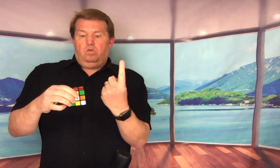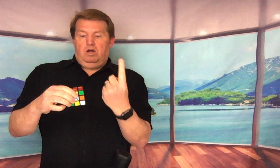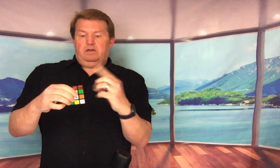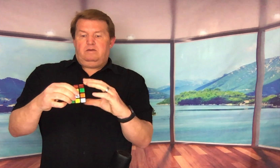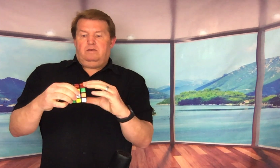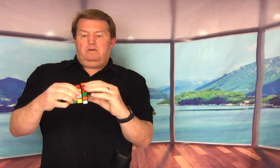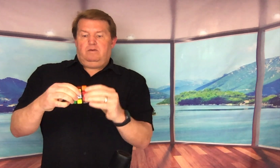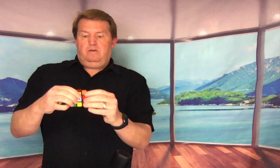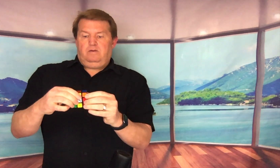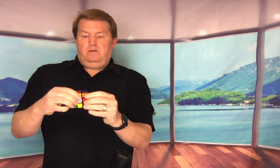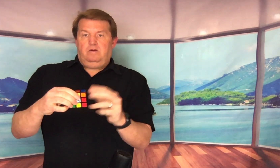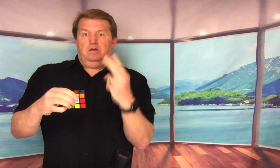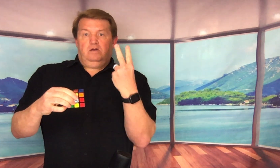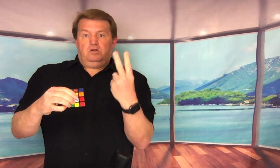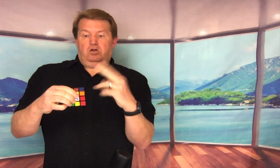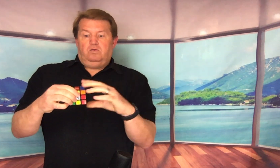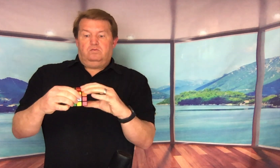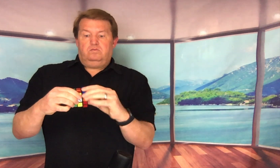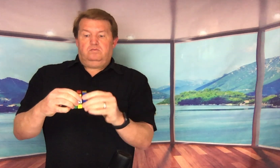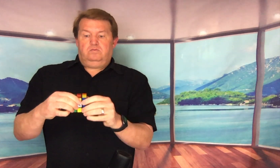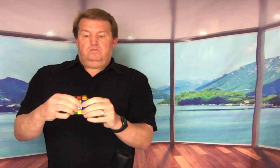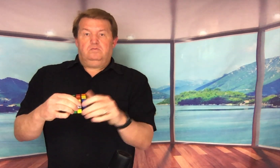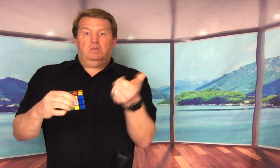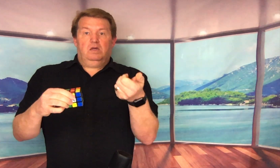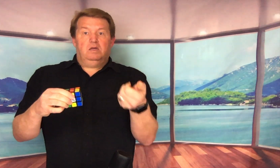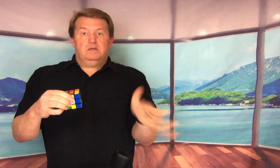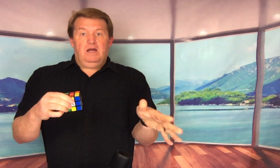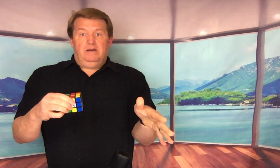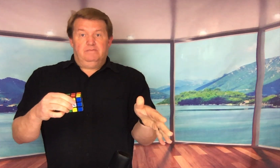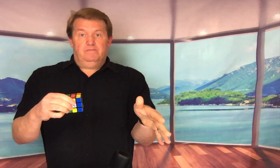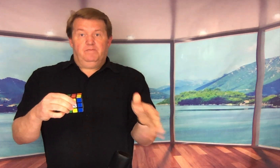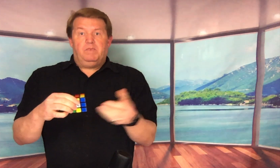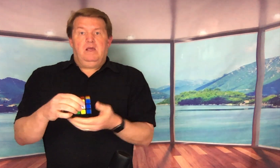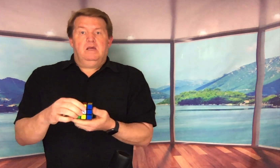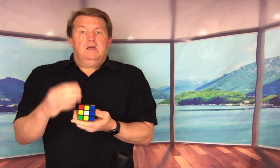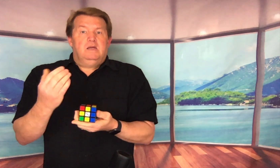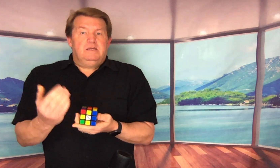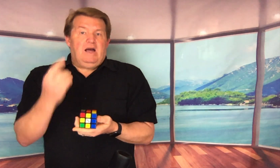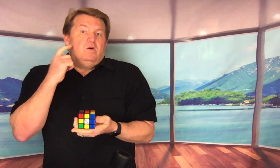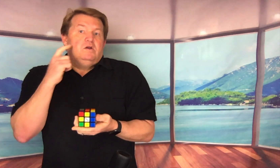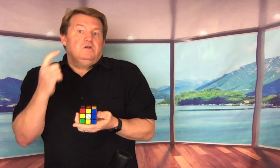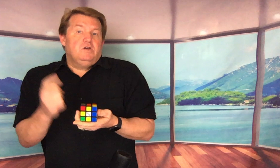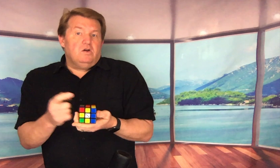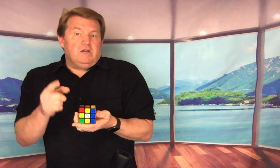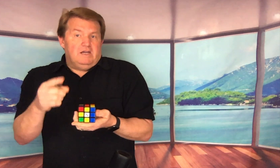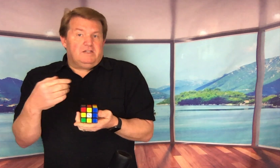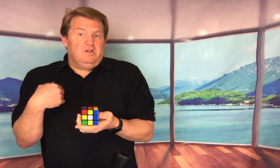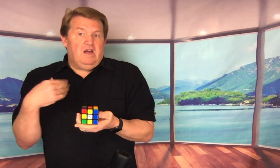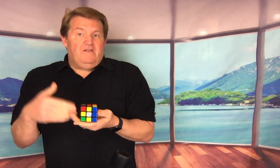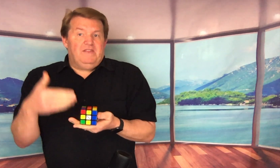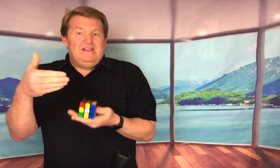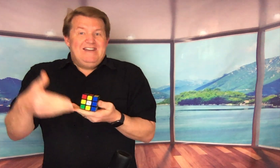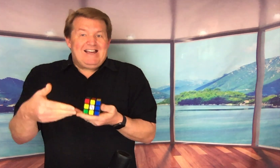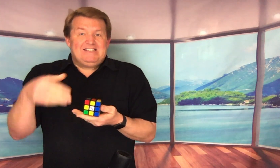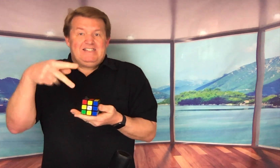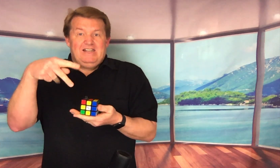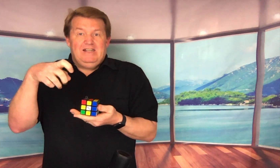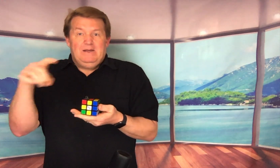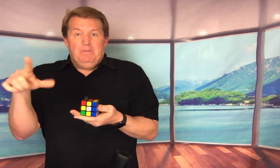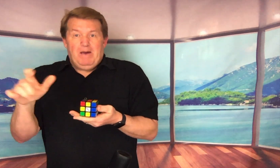1, 2. Done. Now, notice you have the next